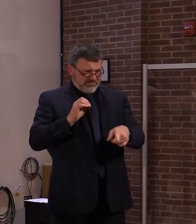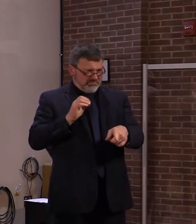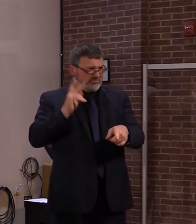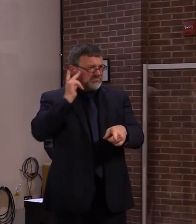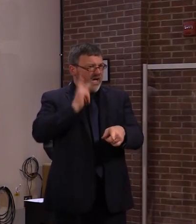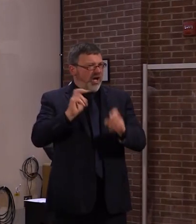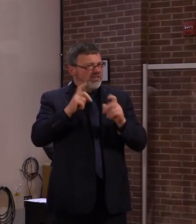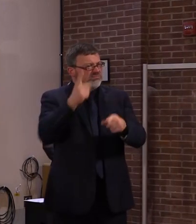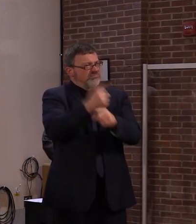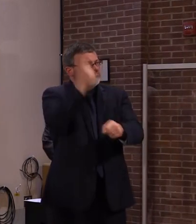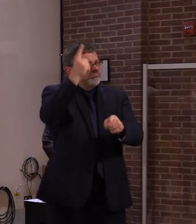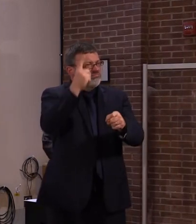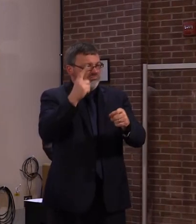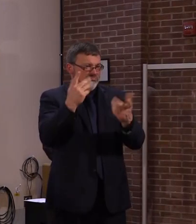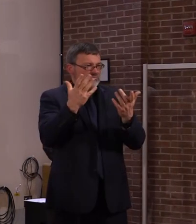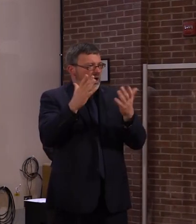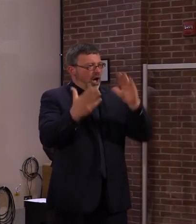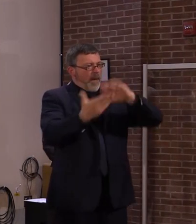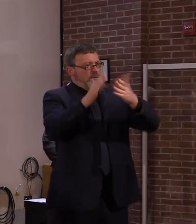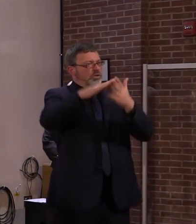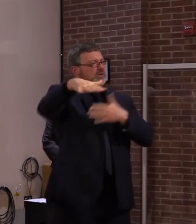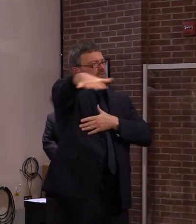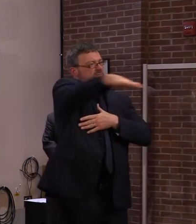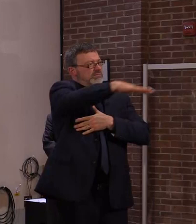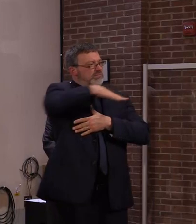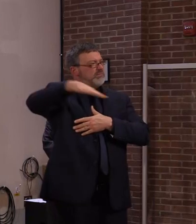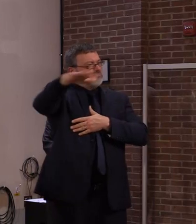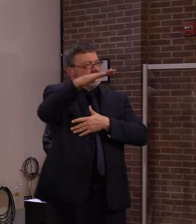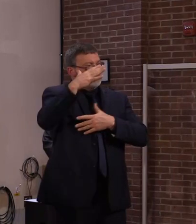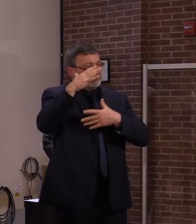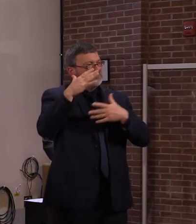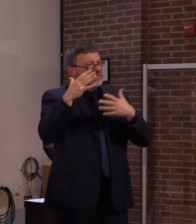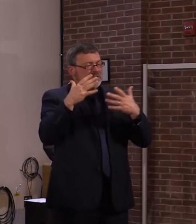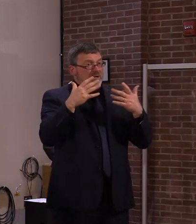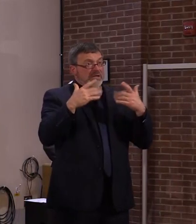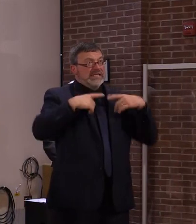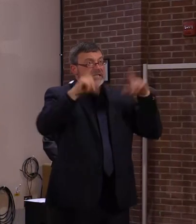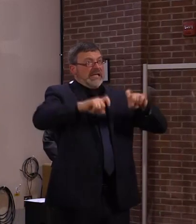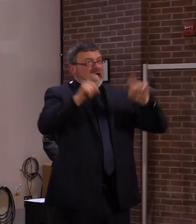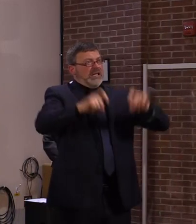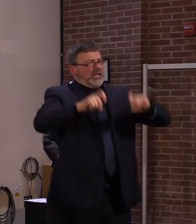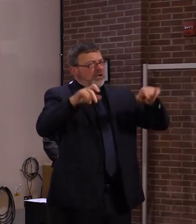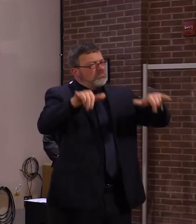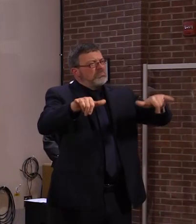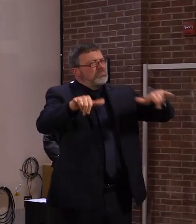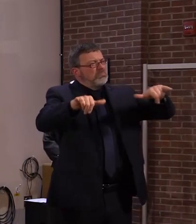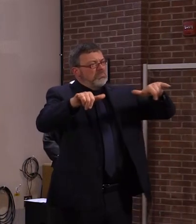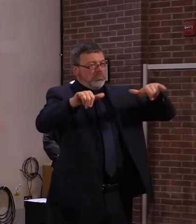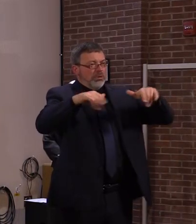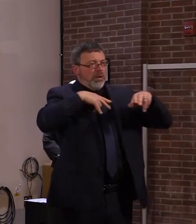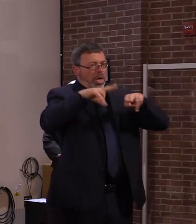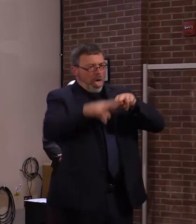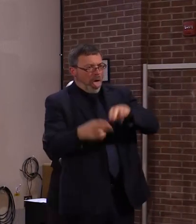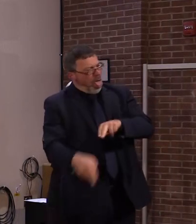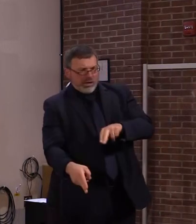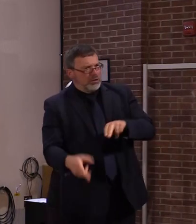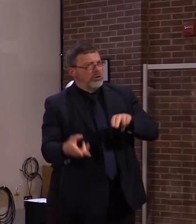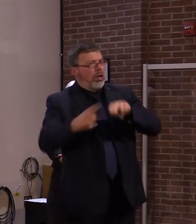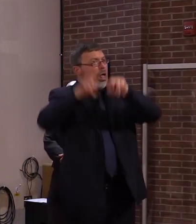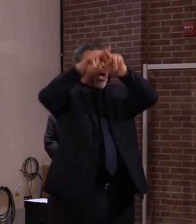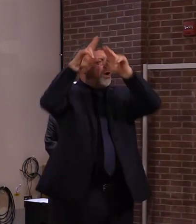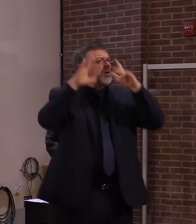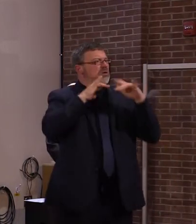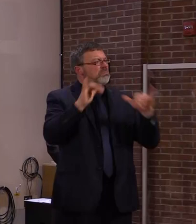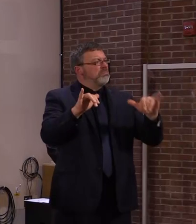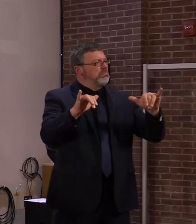testing levels in the schools seems to be a pretty stable phenomenon. There hasn't been a surge in surveillance